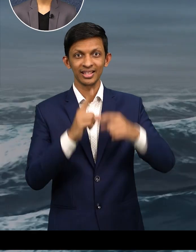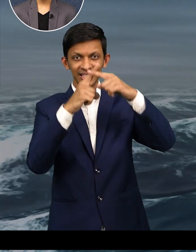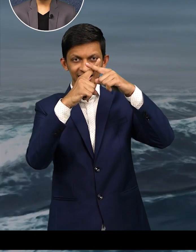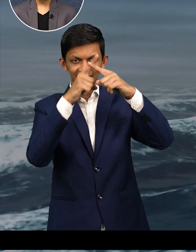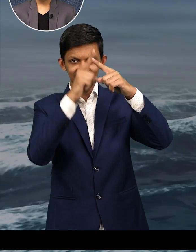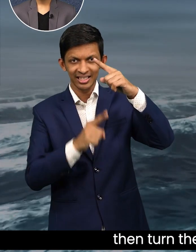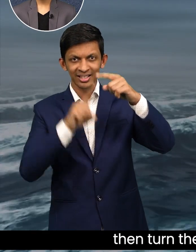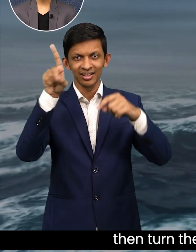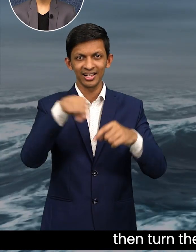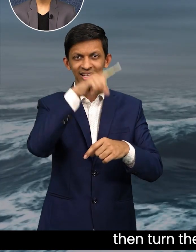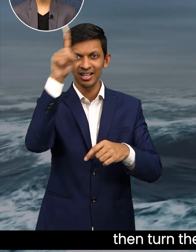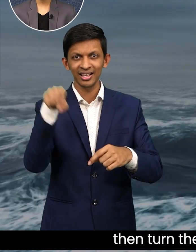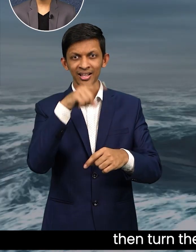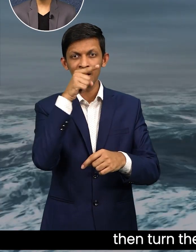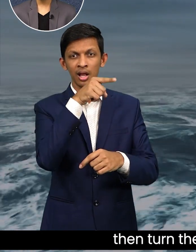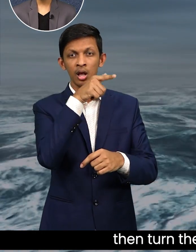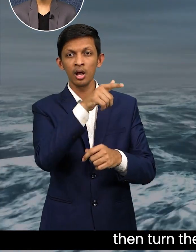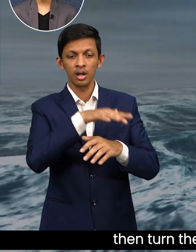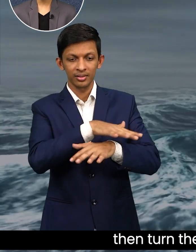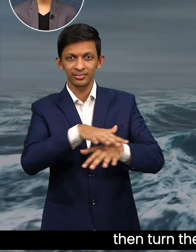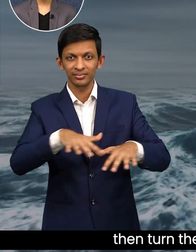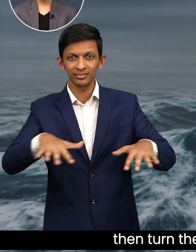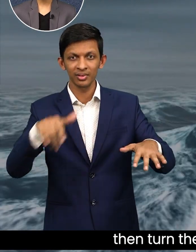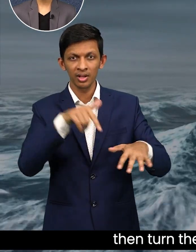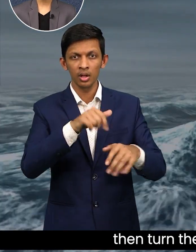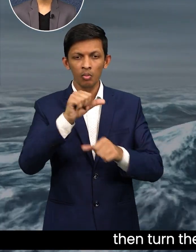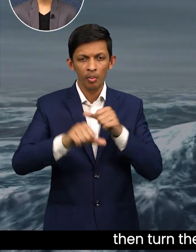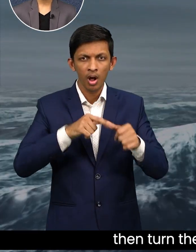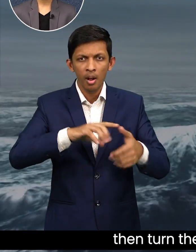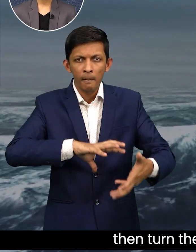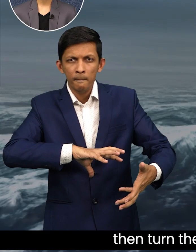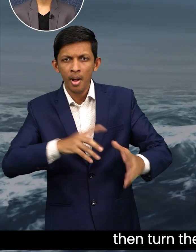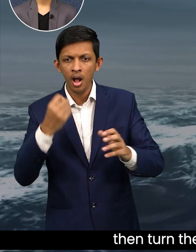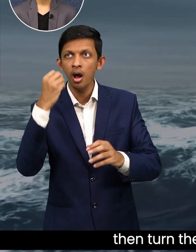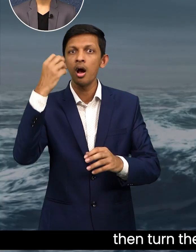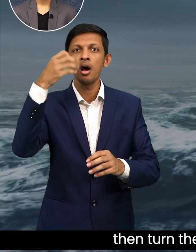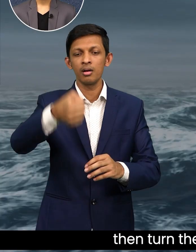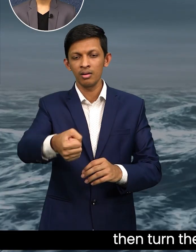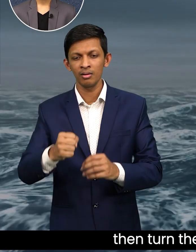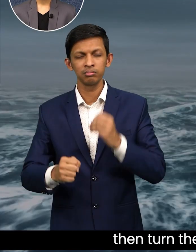The turbines then turn the generators to produce electricity.